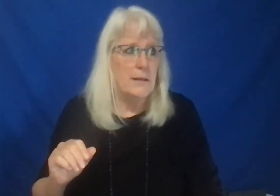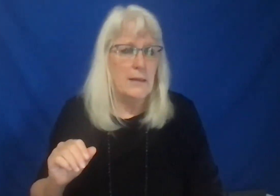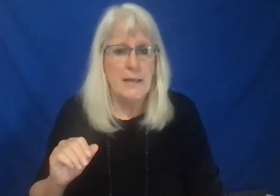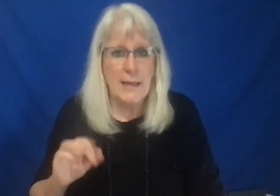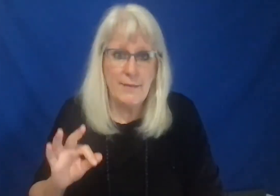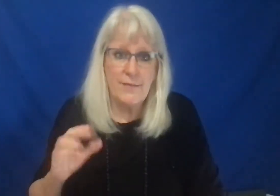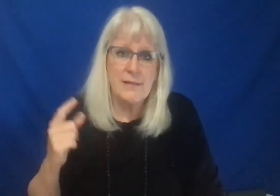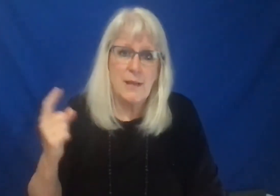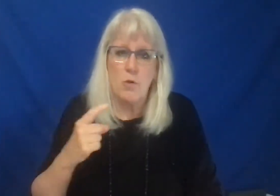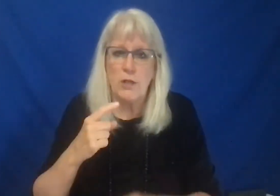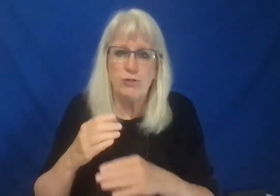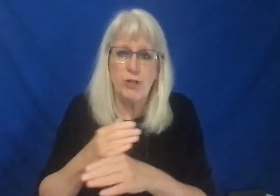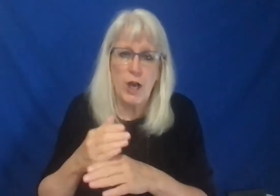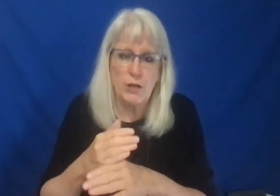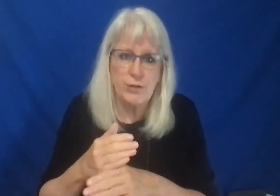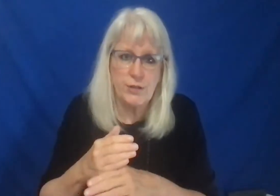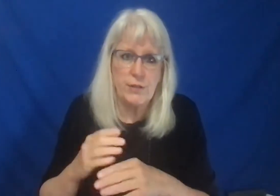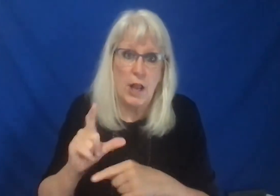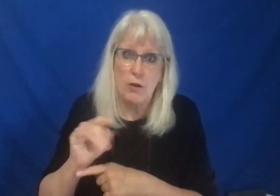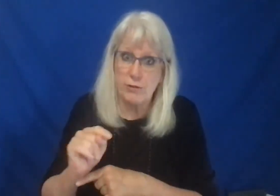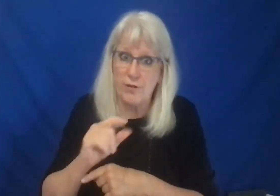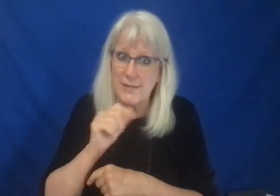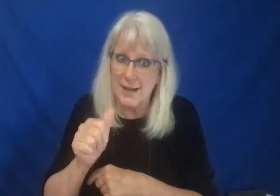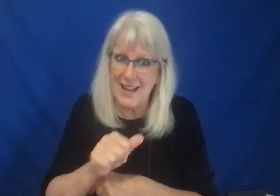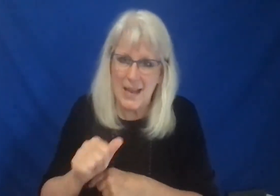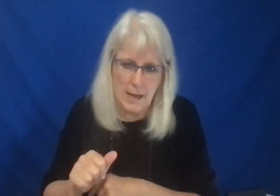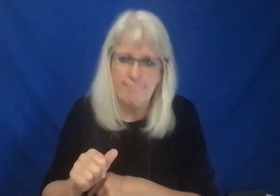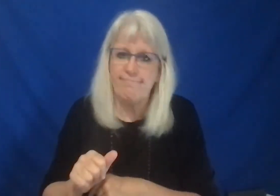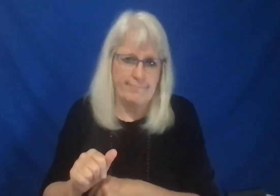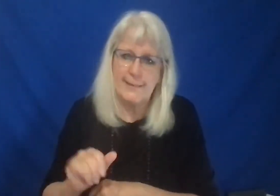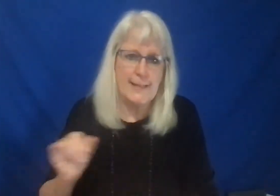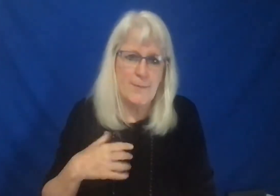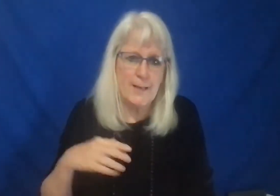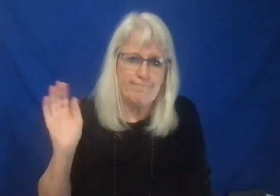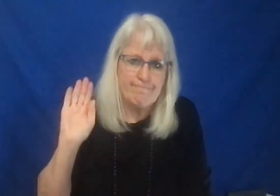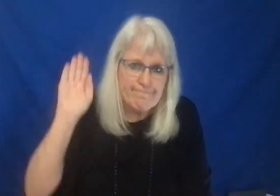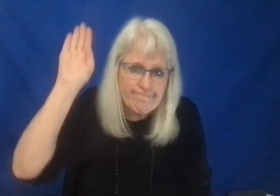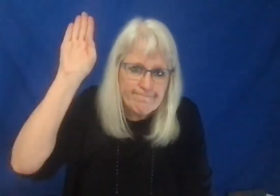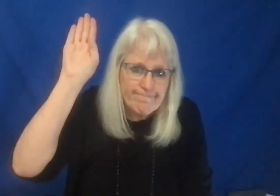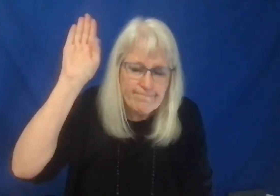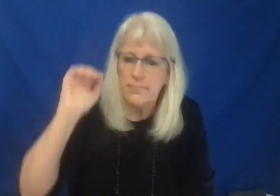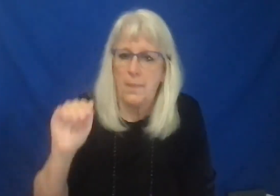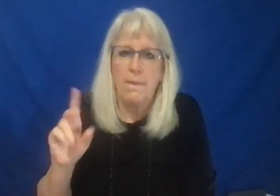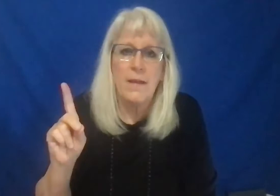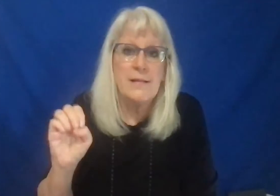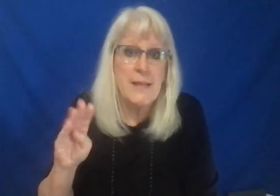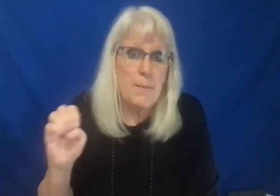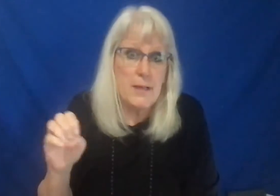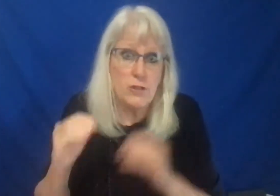AA other than AA literature, I do the same thing. I love what Debbie taught me, is that the literature is a